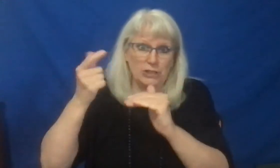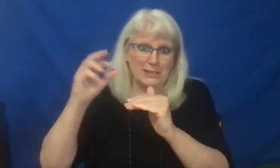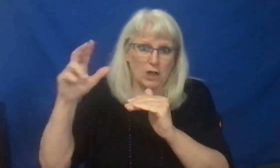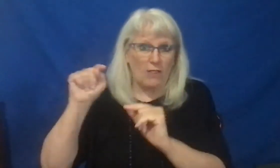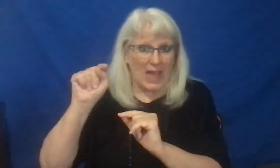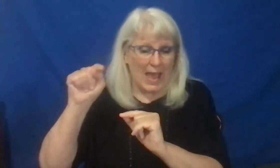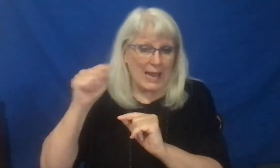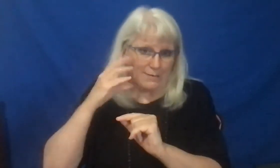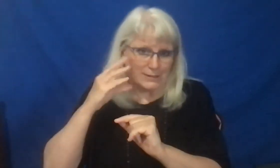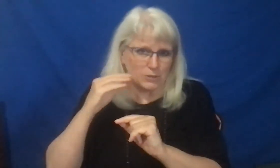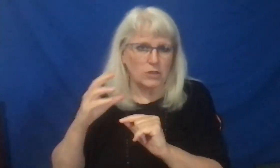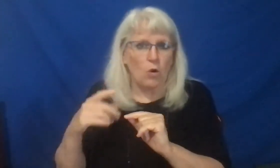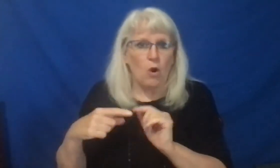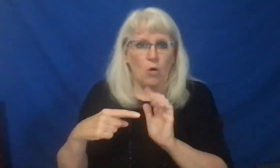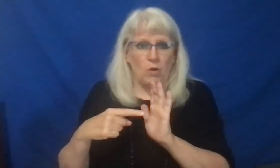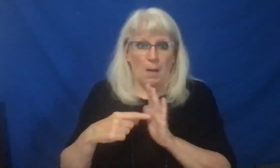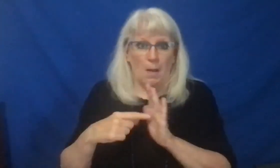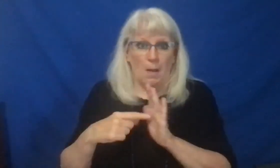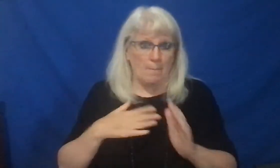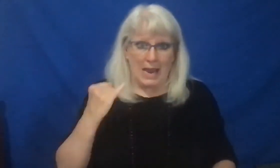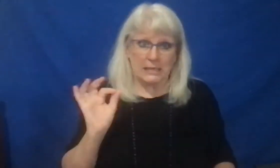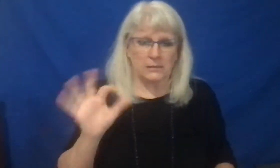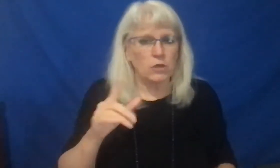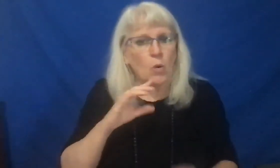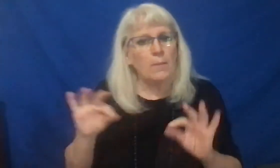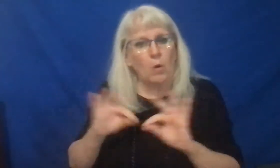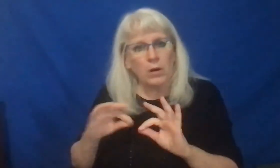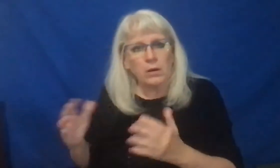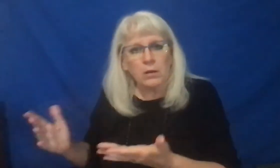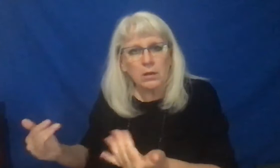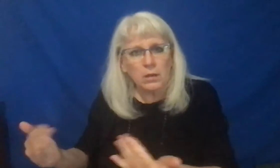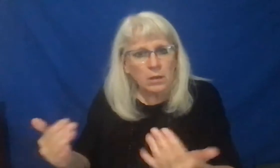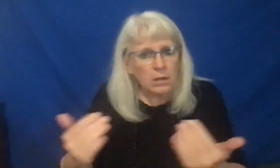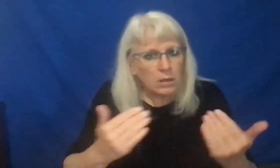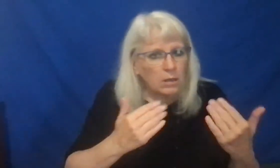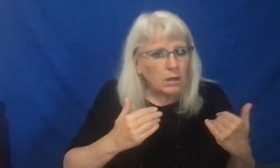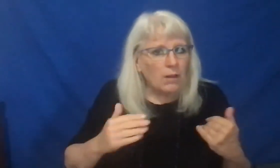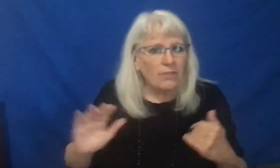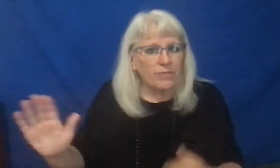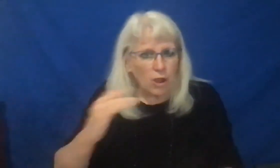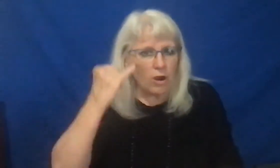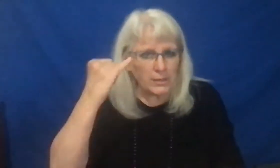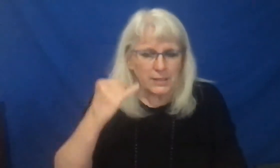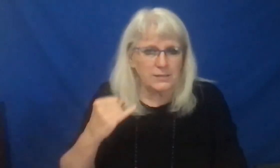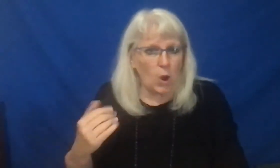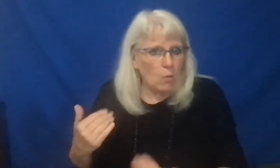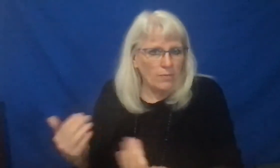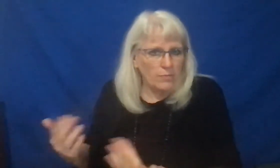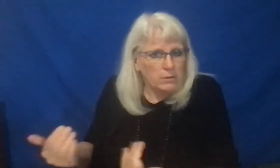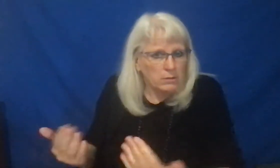than like me giving my ideas. And I wanted to kind of foster that communication. So I started taking a lot of notes